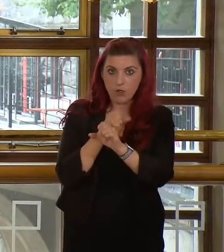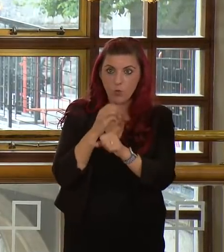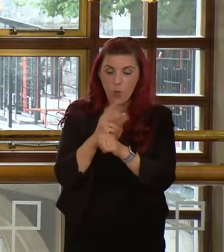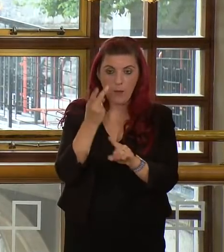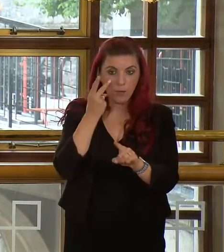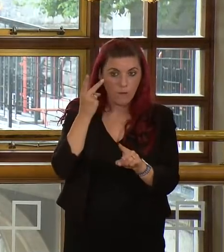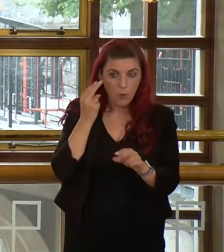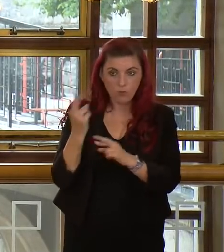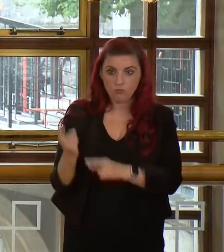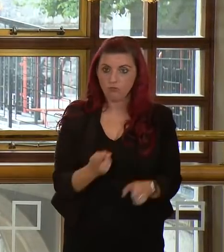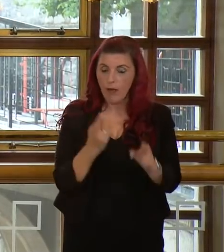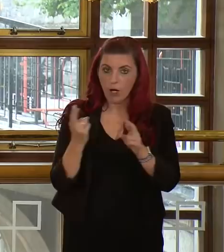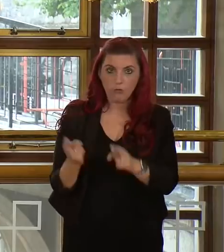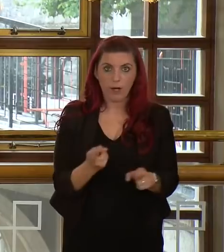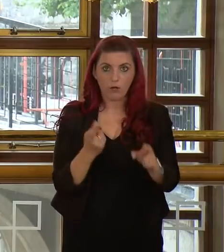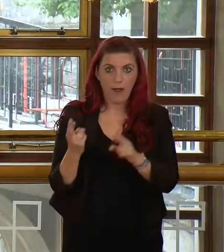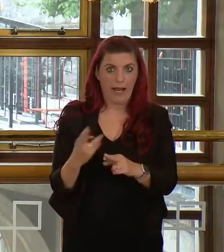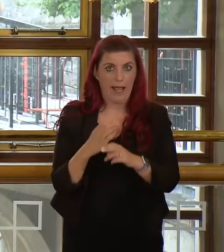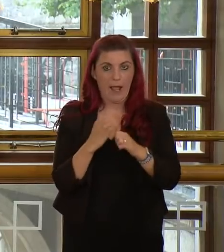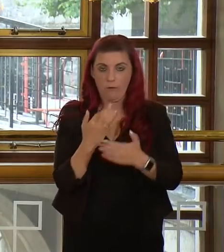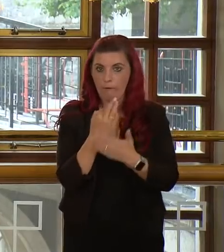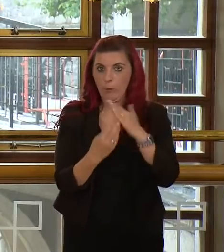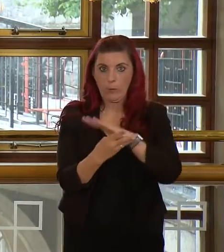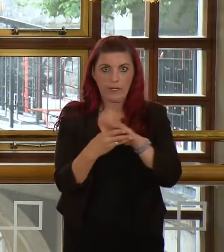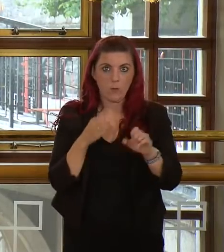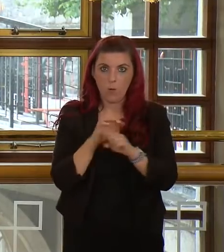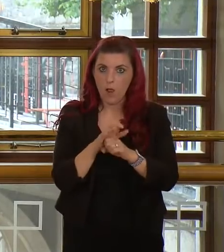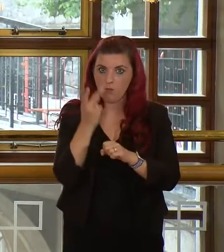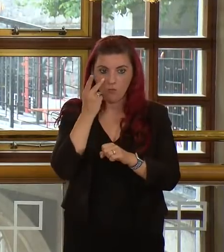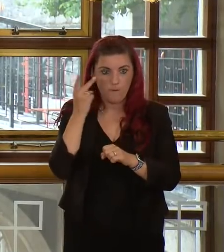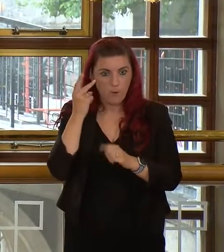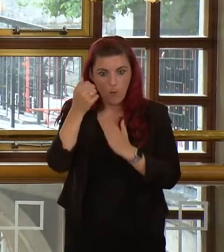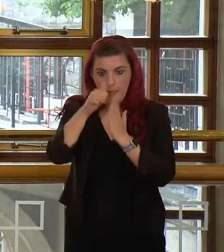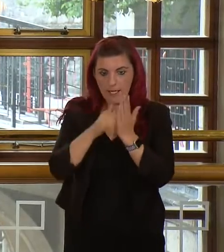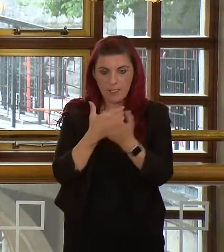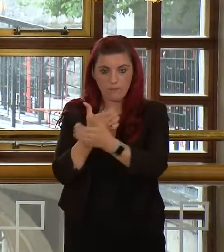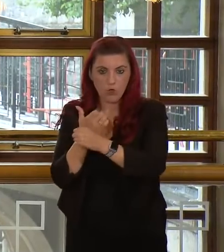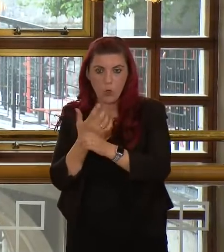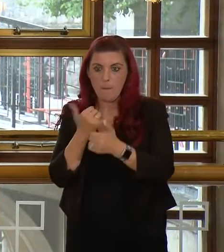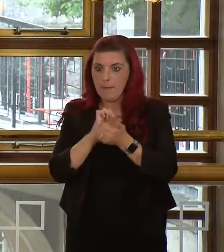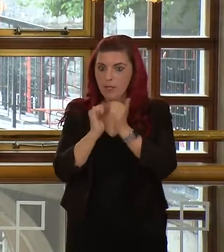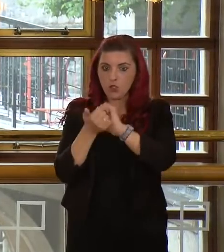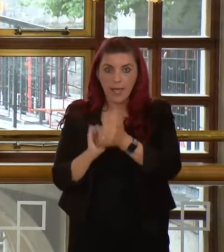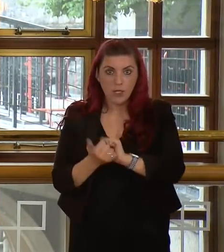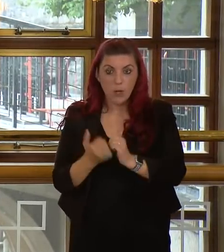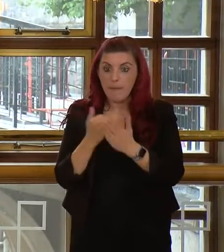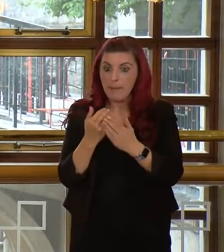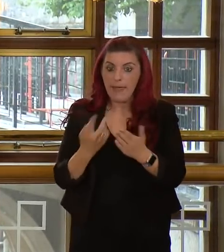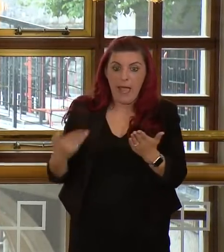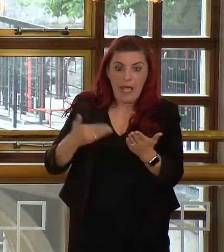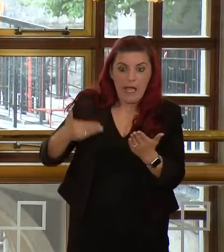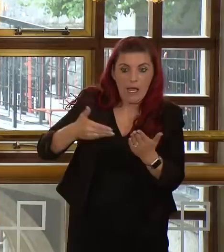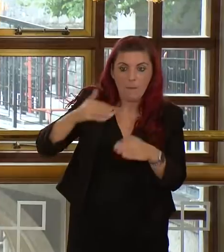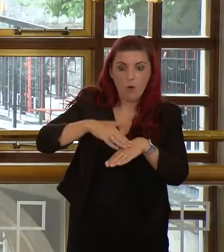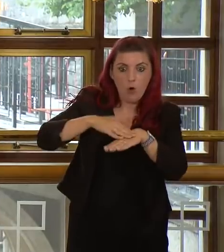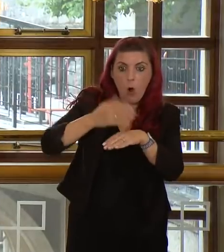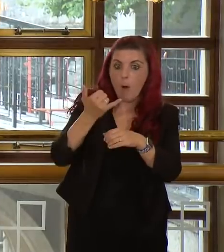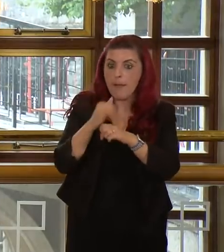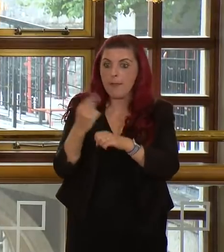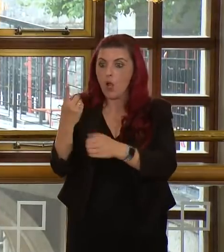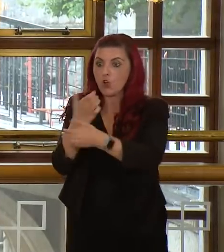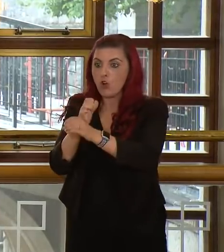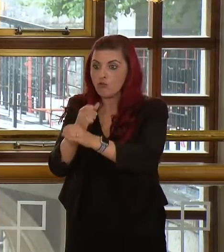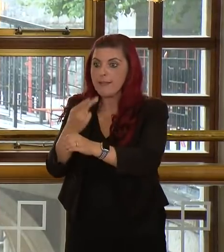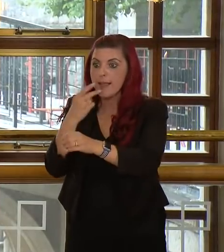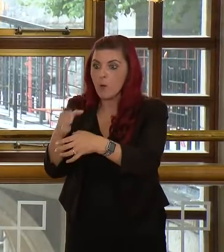may change every 2 weeks. So we may see it getting longer, but if a country ends up having a